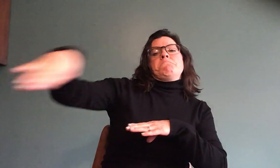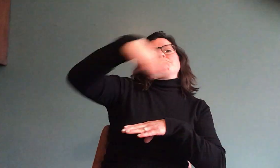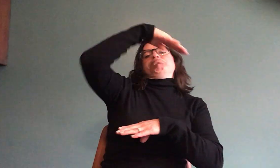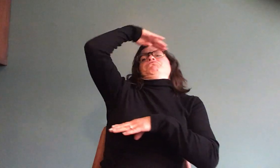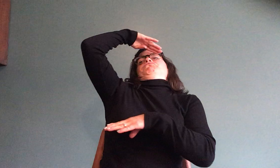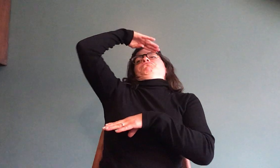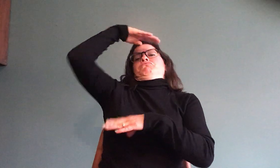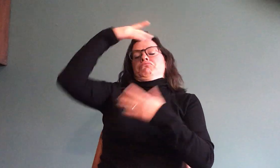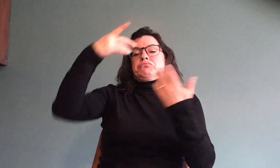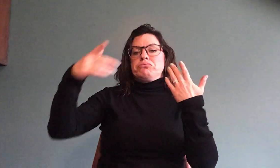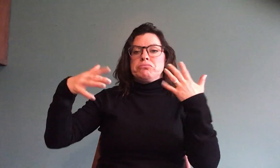wearing?